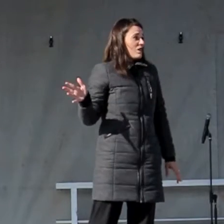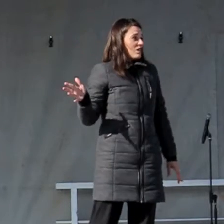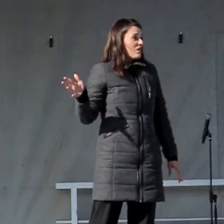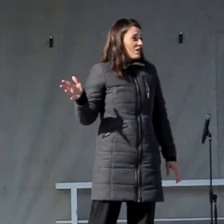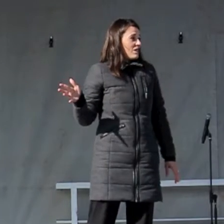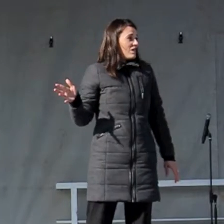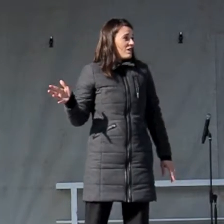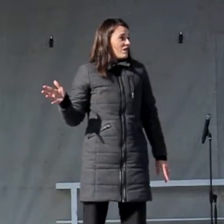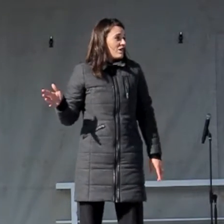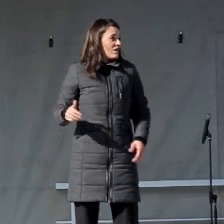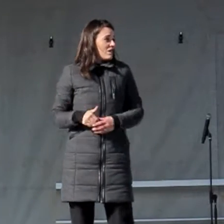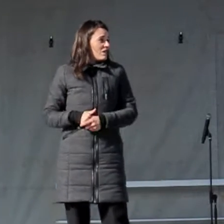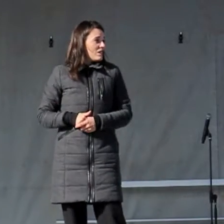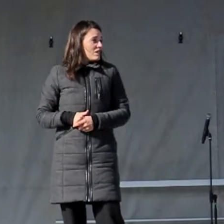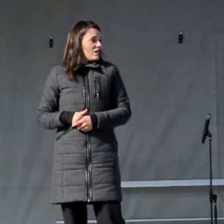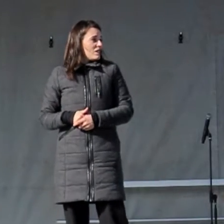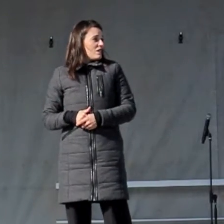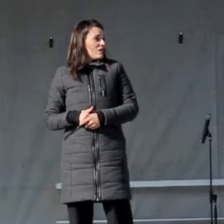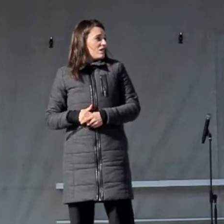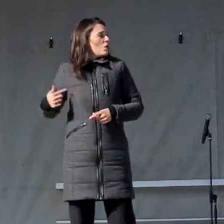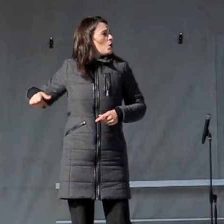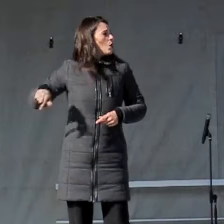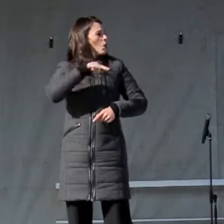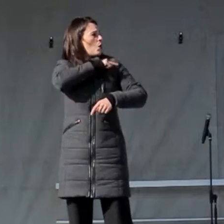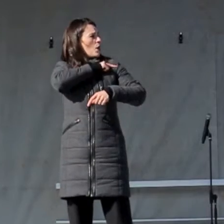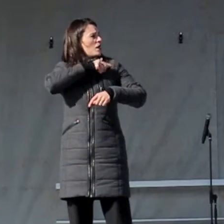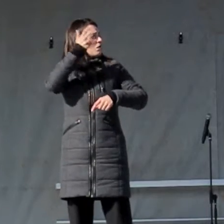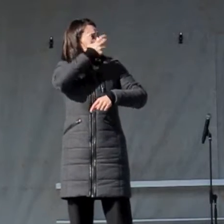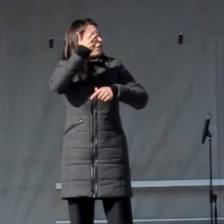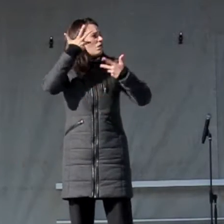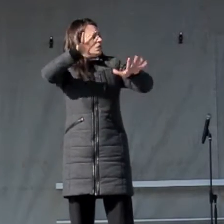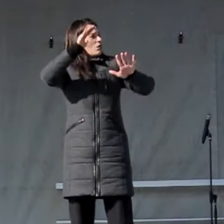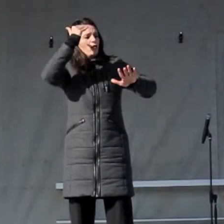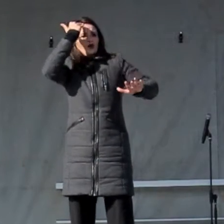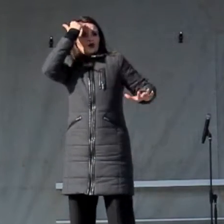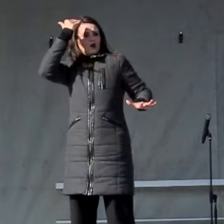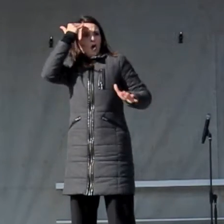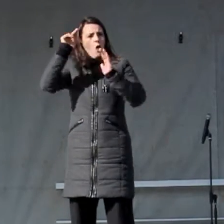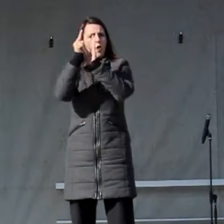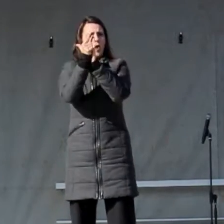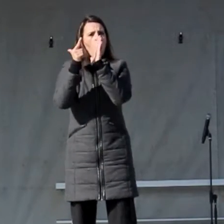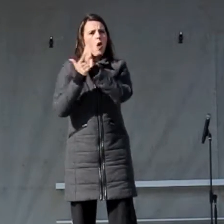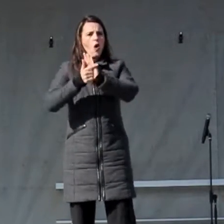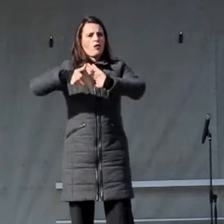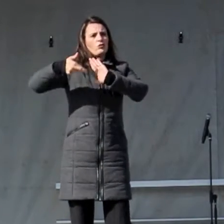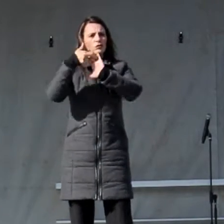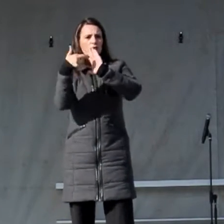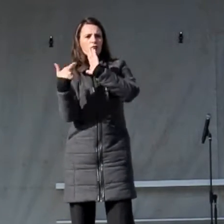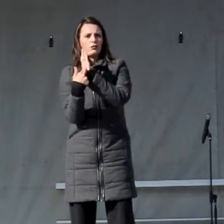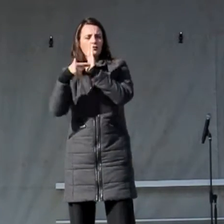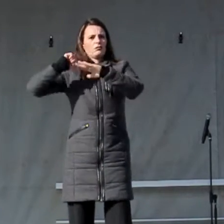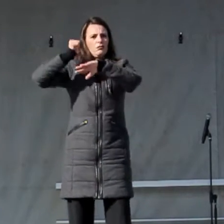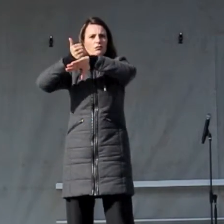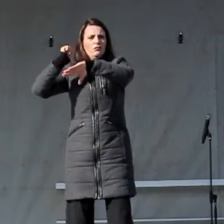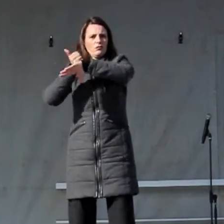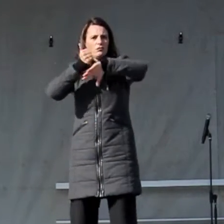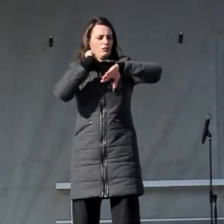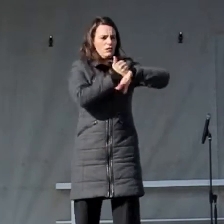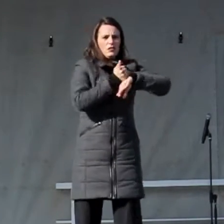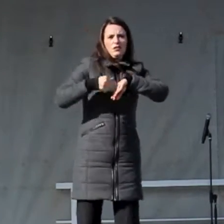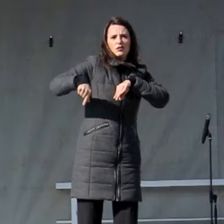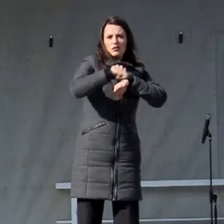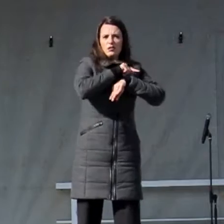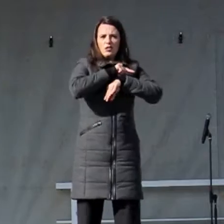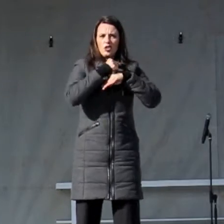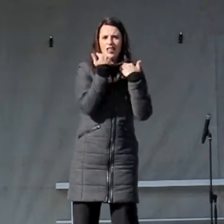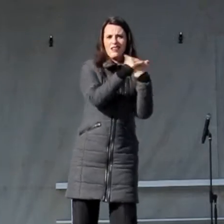Yes. We know very well how legislation and regulations have been placed upon us